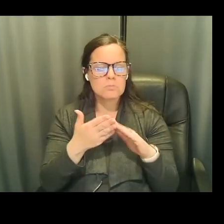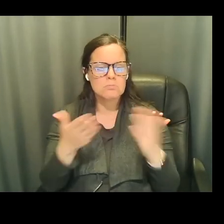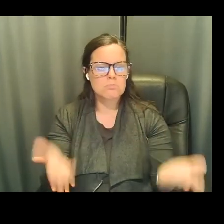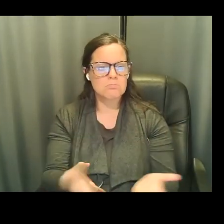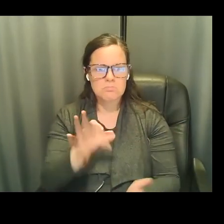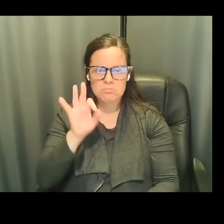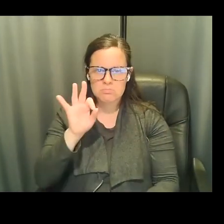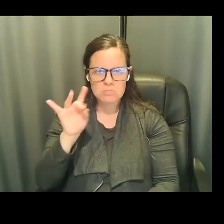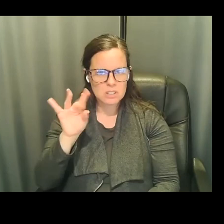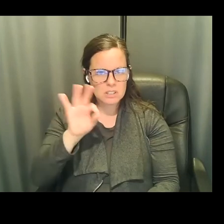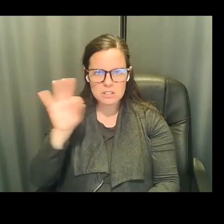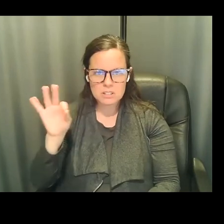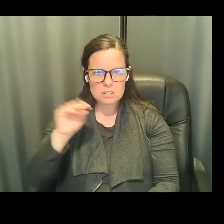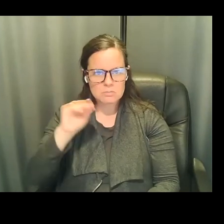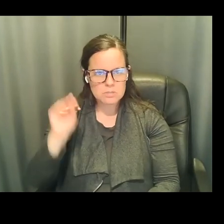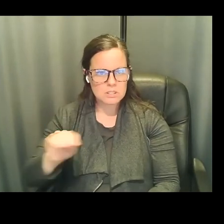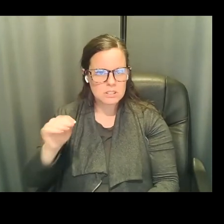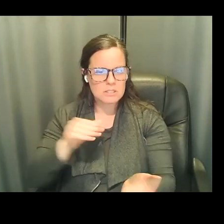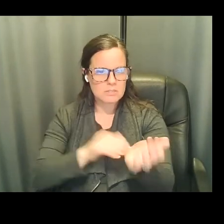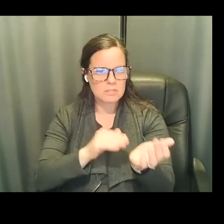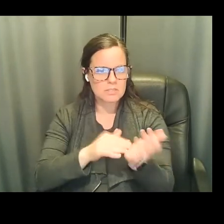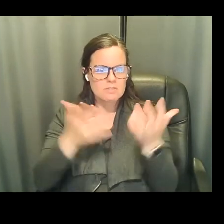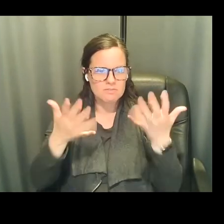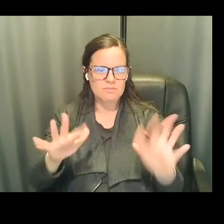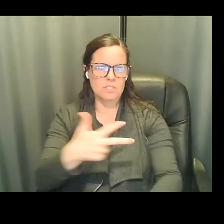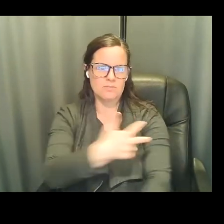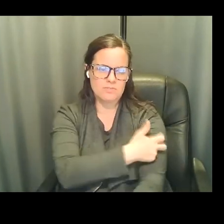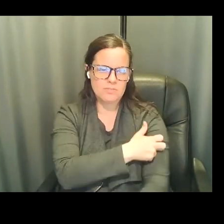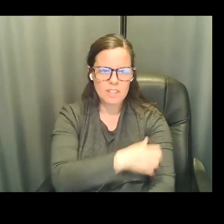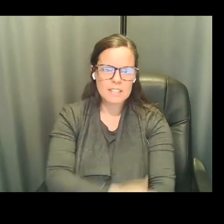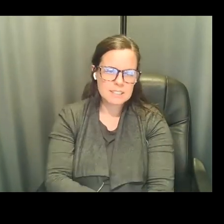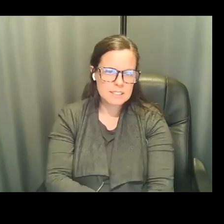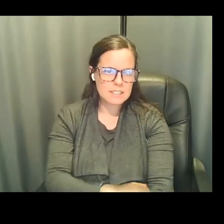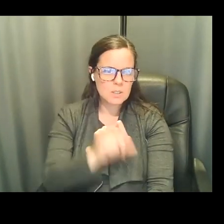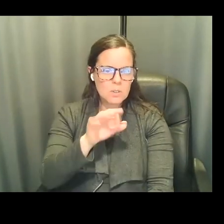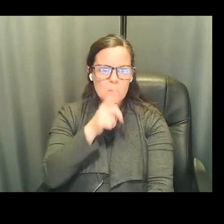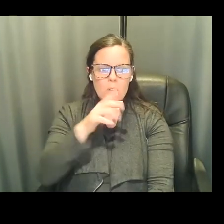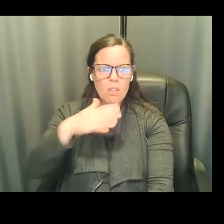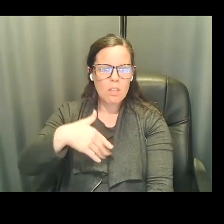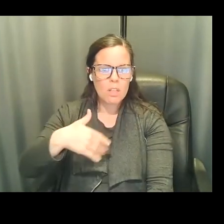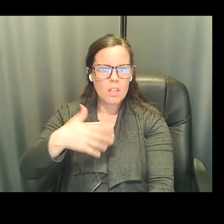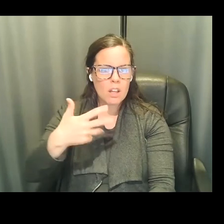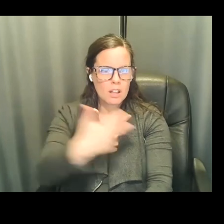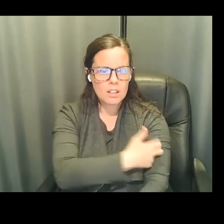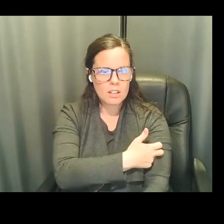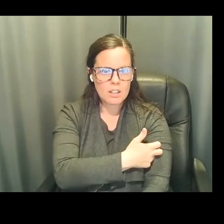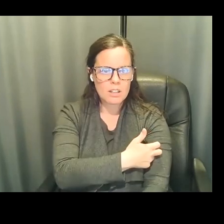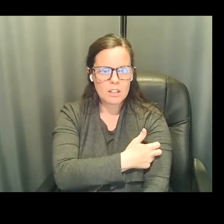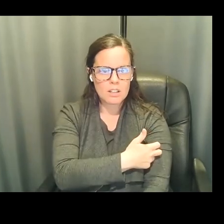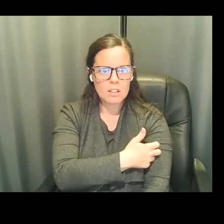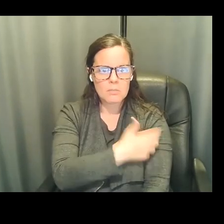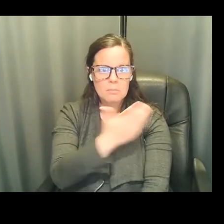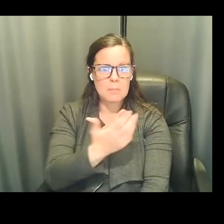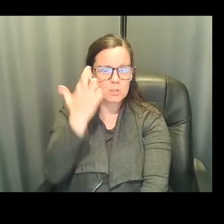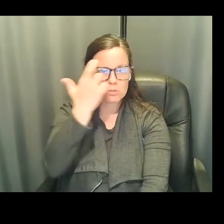98, 99% of the doctors have received this vaccine, and those who had not yet received it uh, initially was primarily because